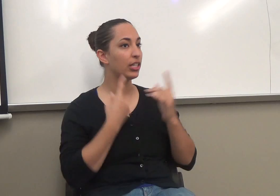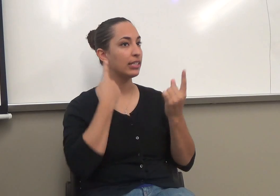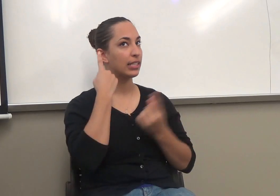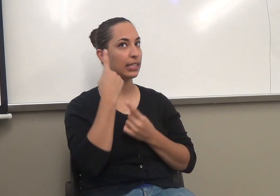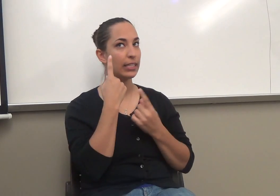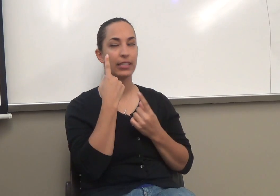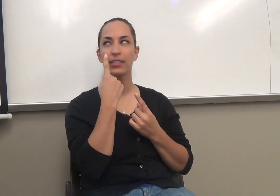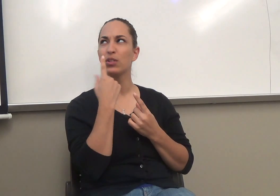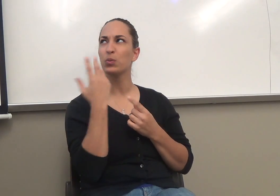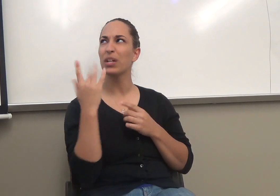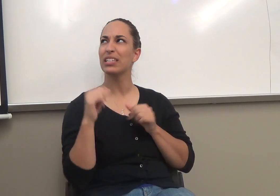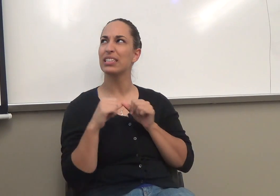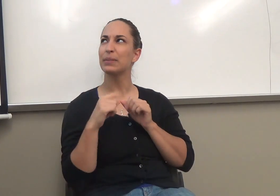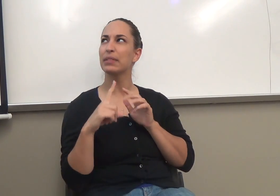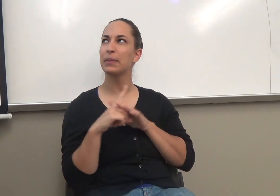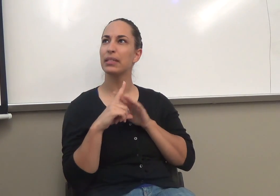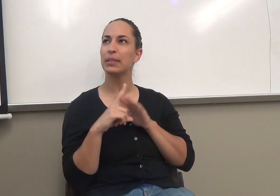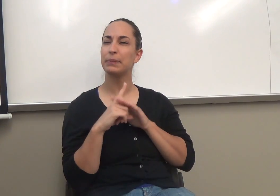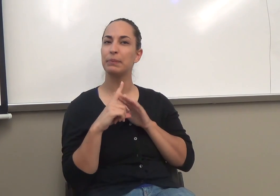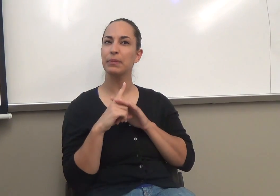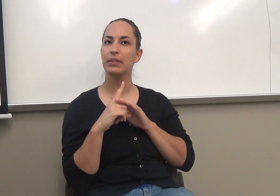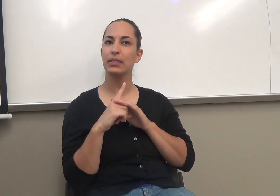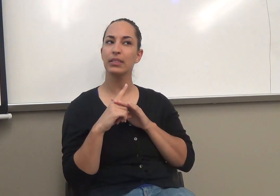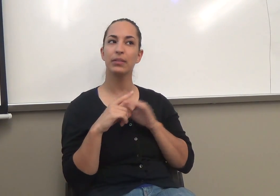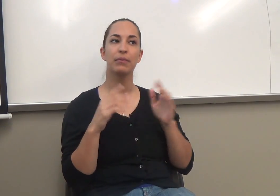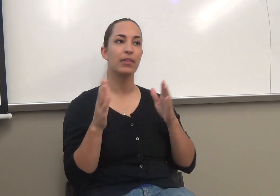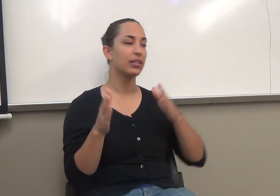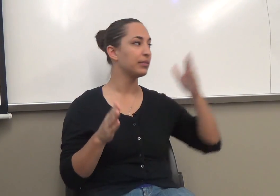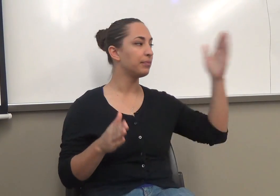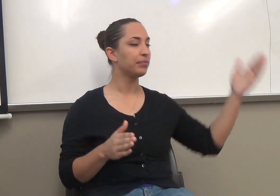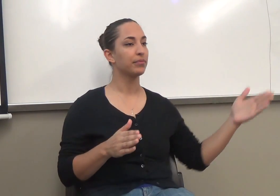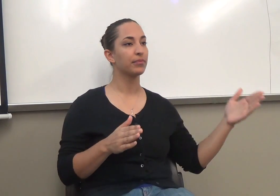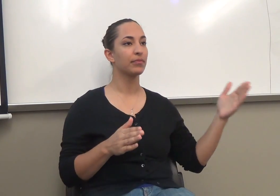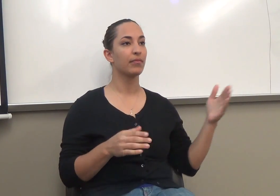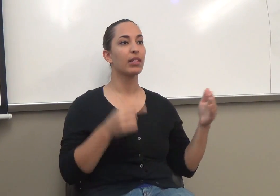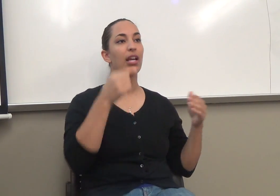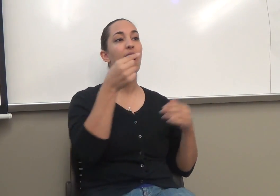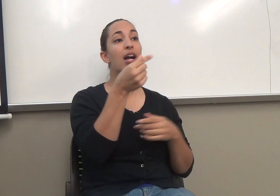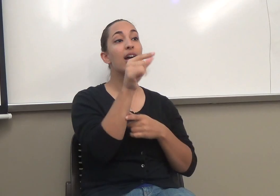coming up here? So here we have, again, the first